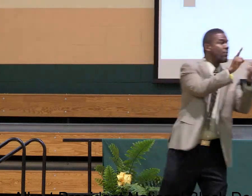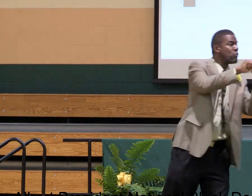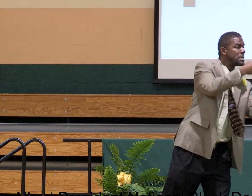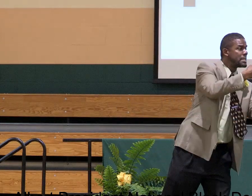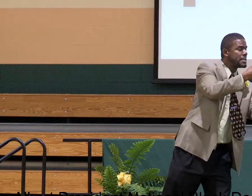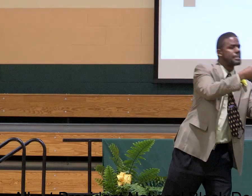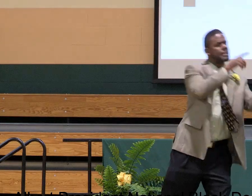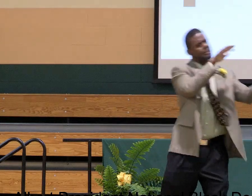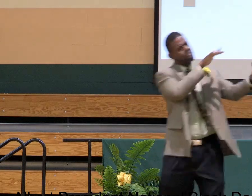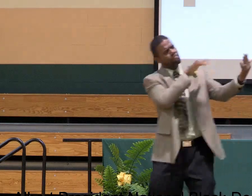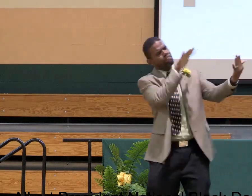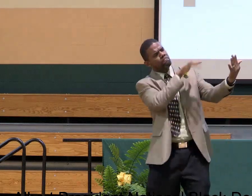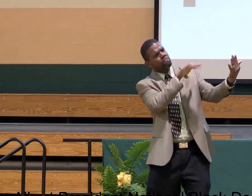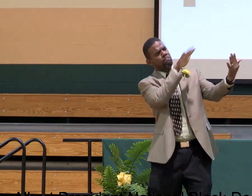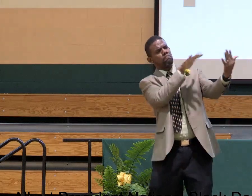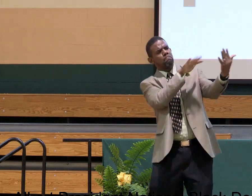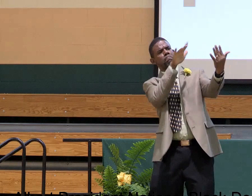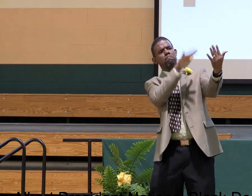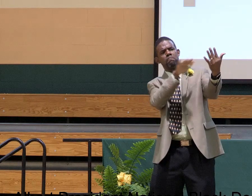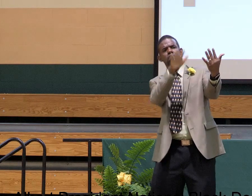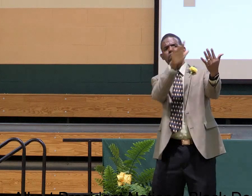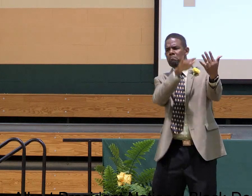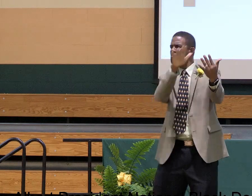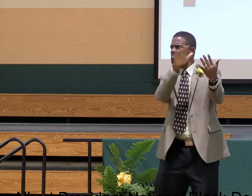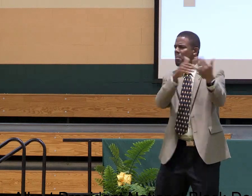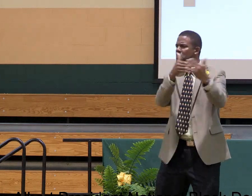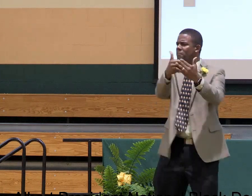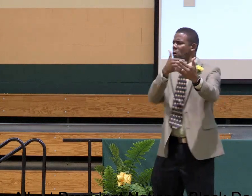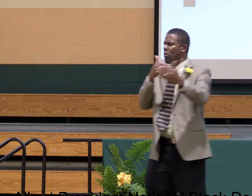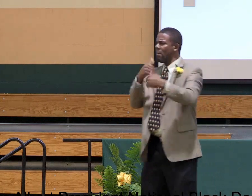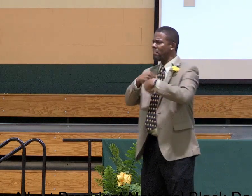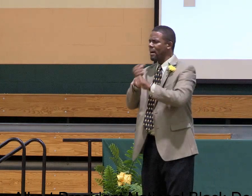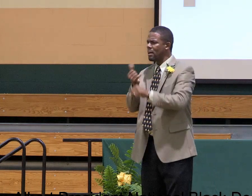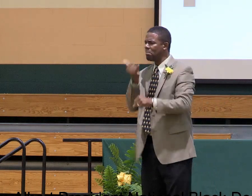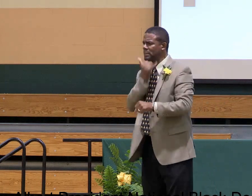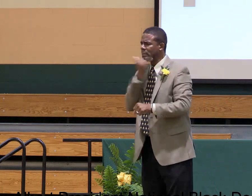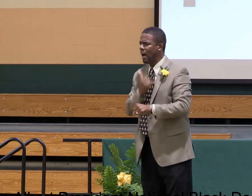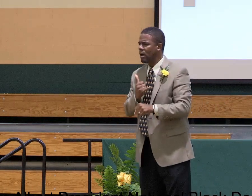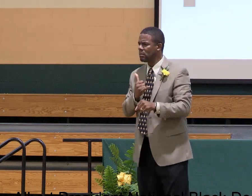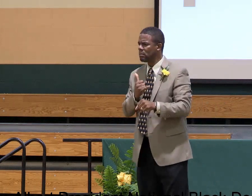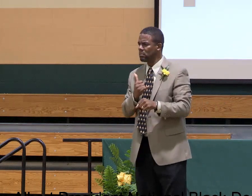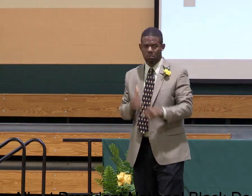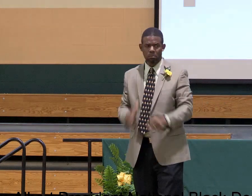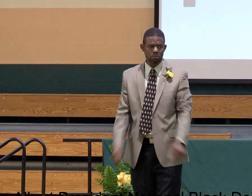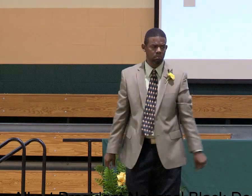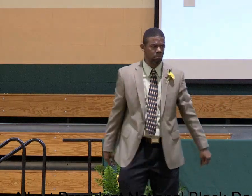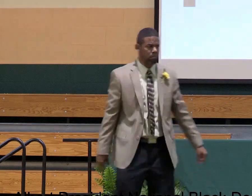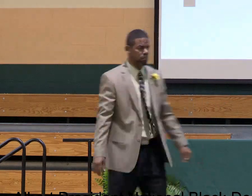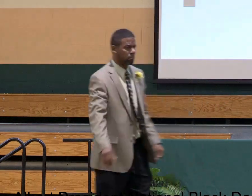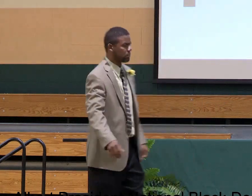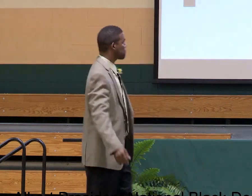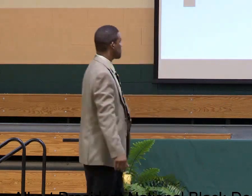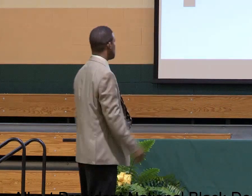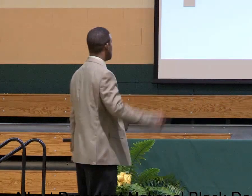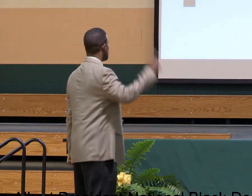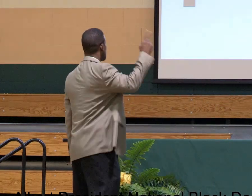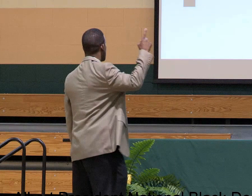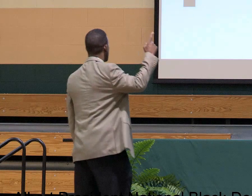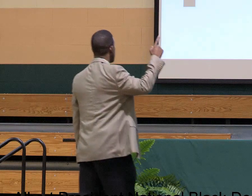Study everything deeply. When you meet a new friend, study them deeply before you make any big mistakes. X-ray things